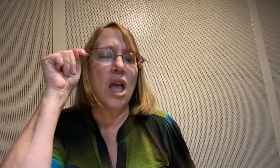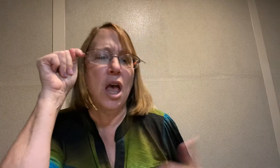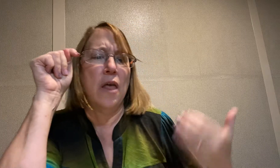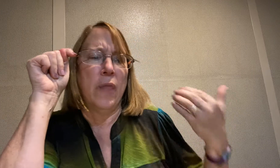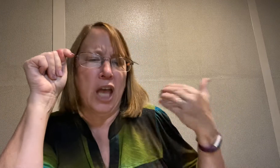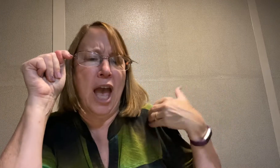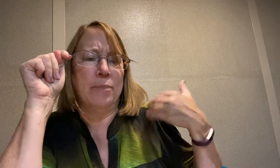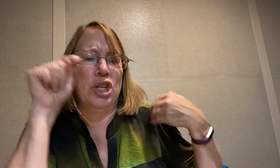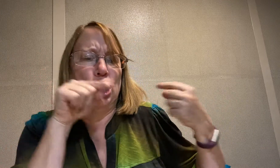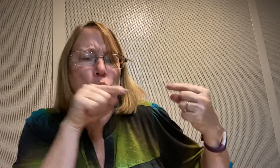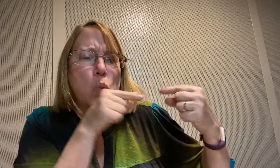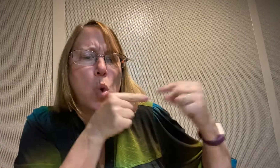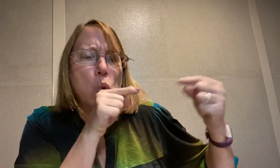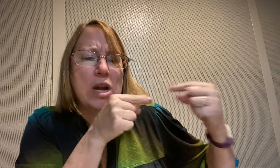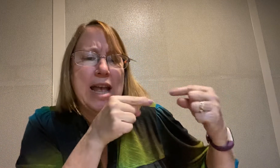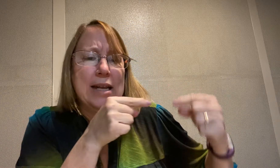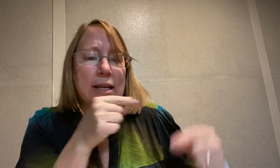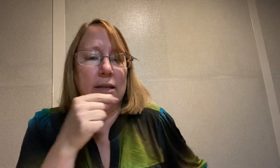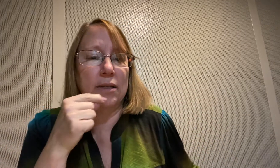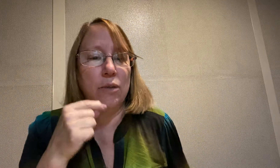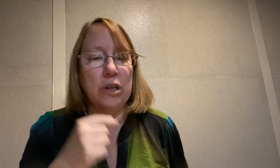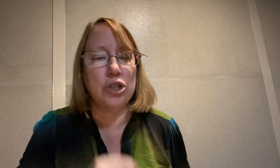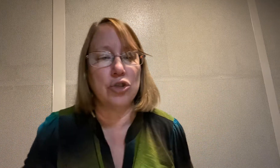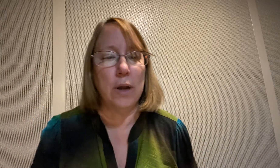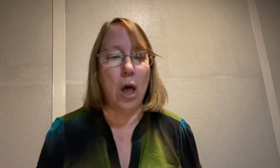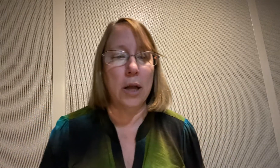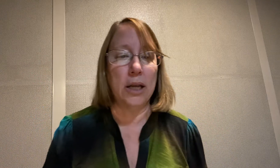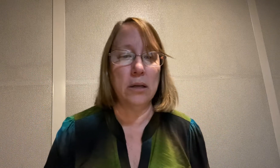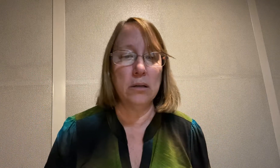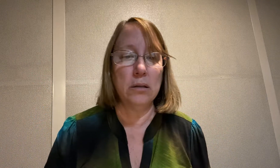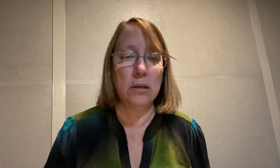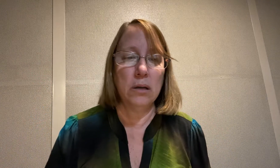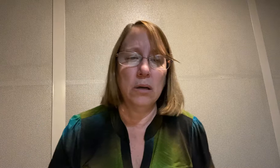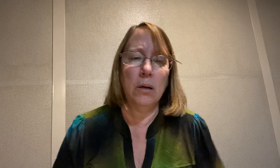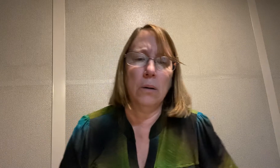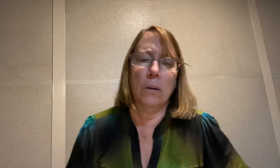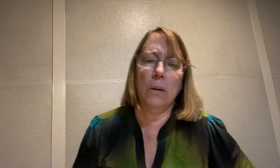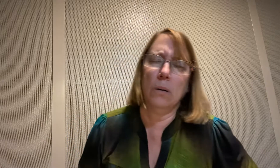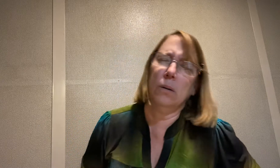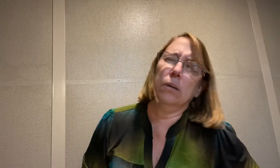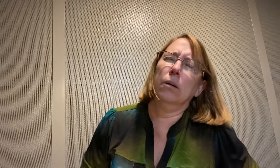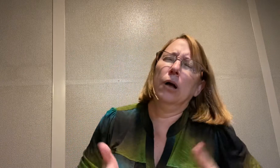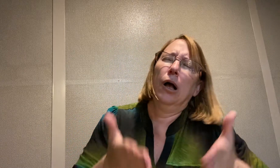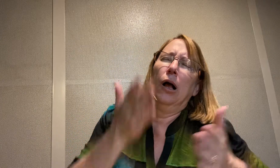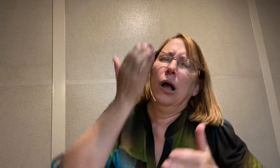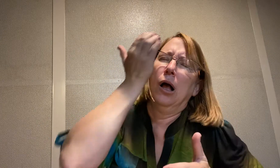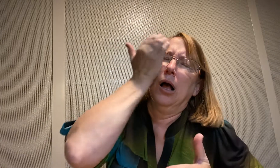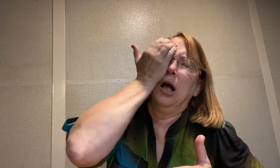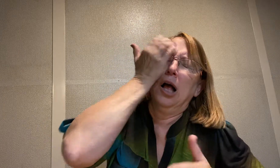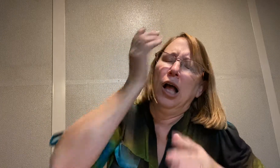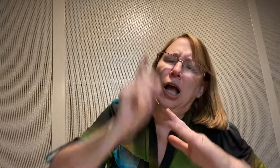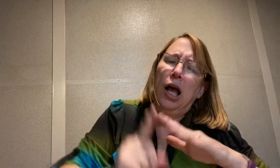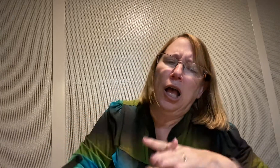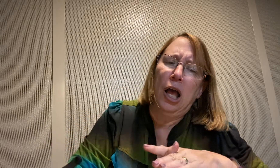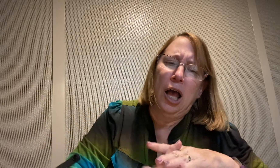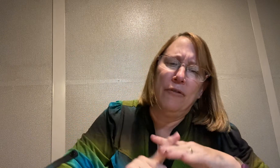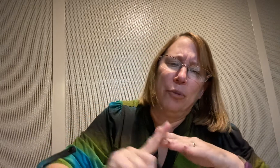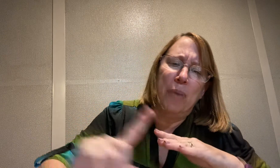"The captain's wounded," said Mr. Trelawney. "Oh, have the